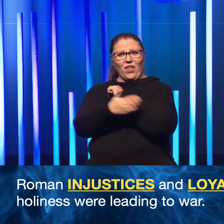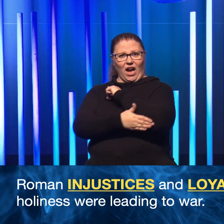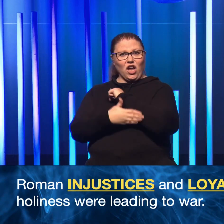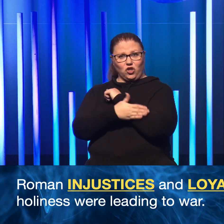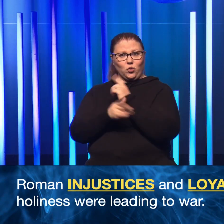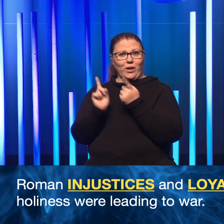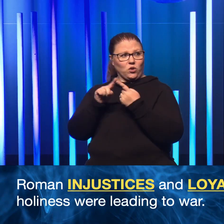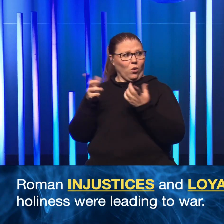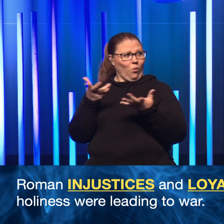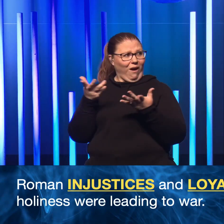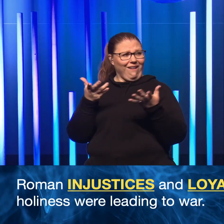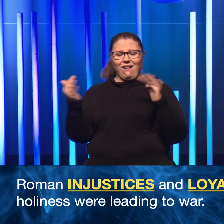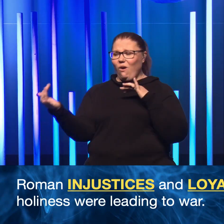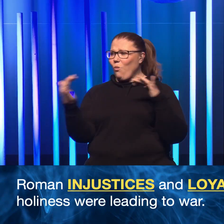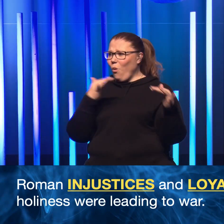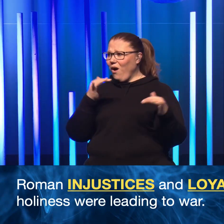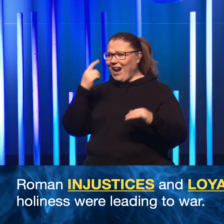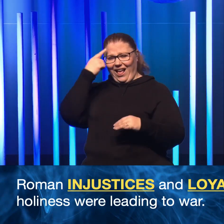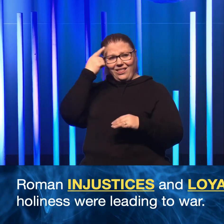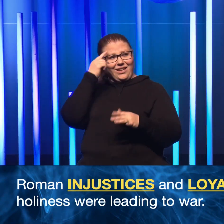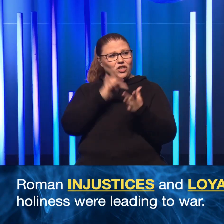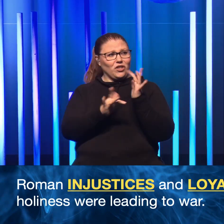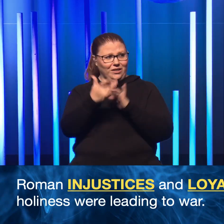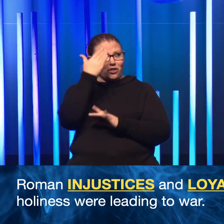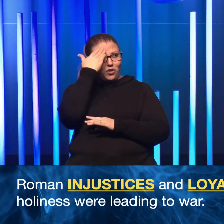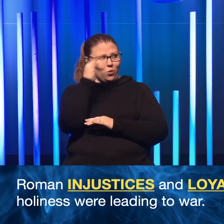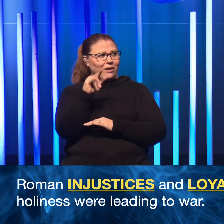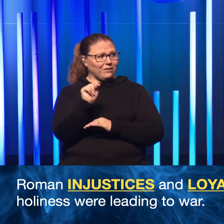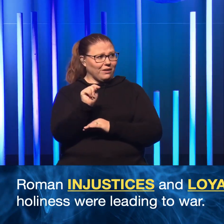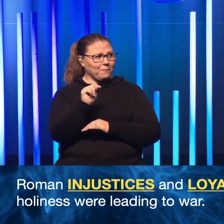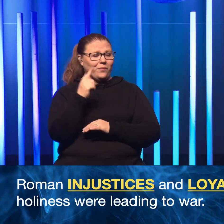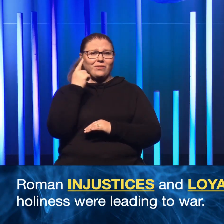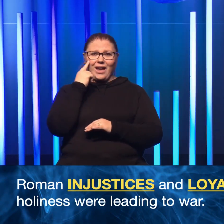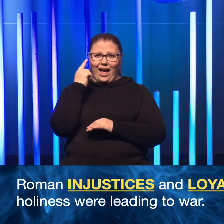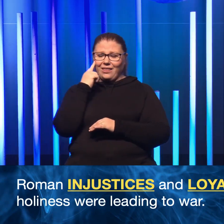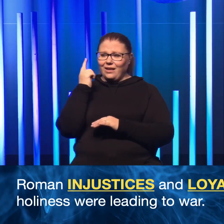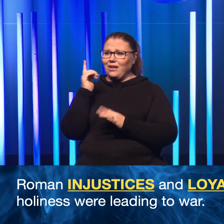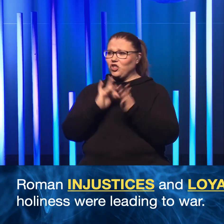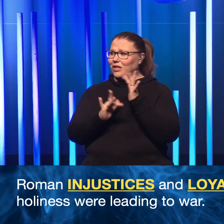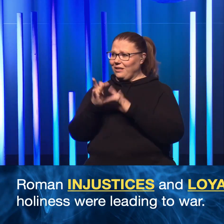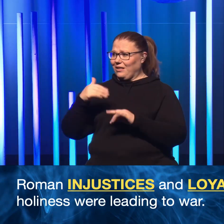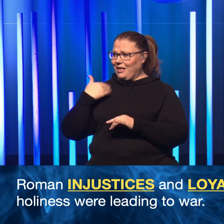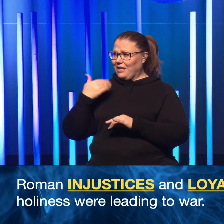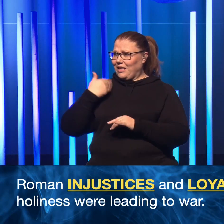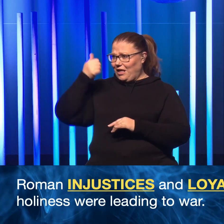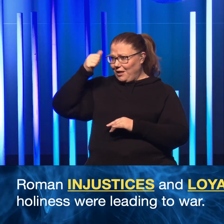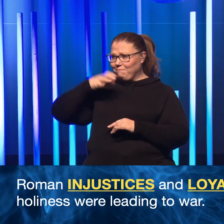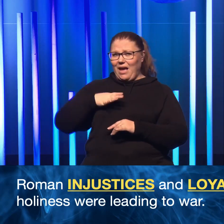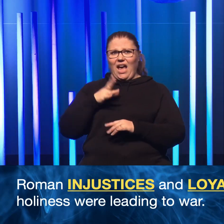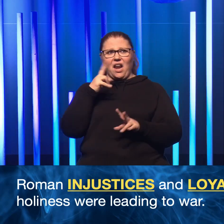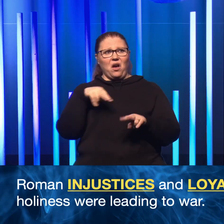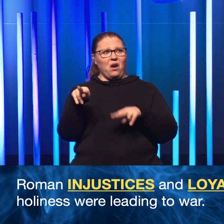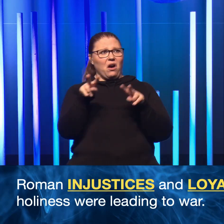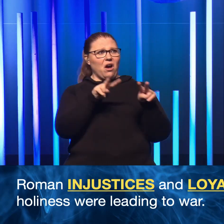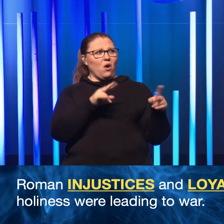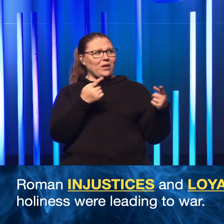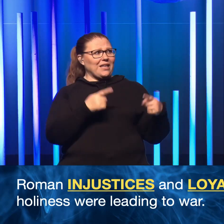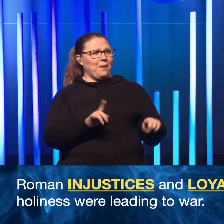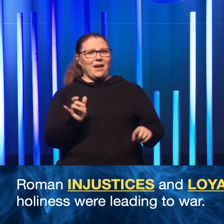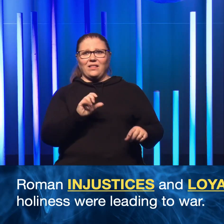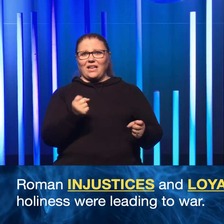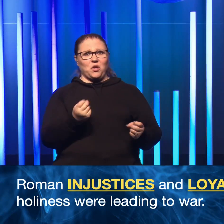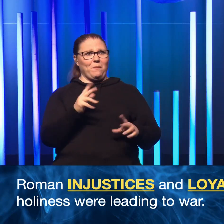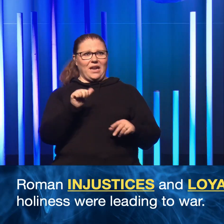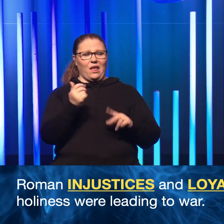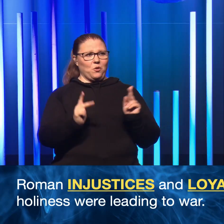I believe deeply that Jesus knew it. I believe deeply that Jesus, as a young man, looked and saw what was happening like so many and said,